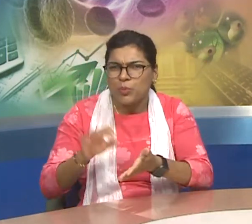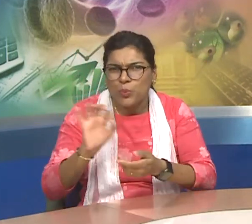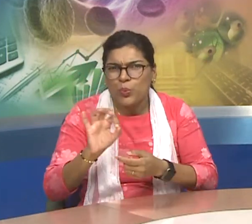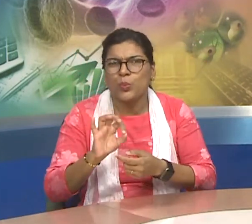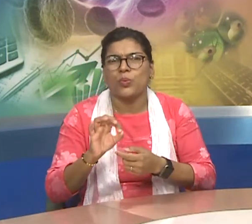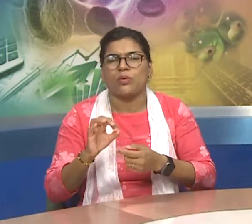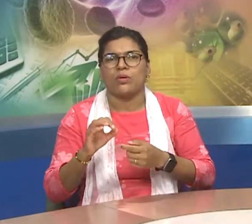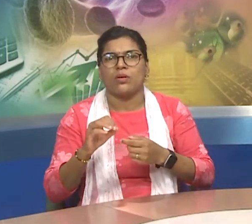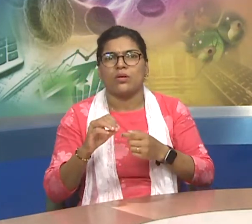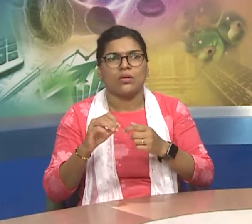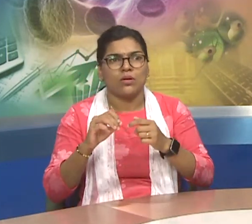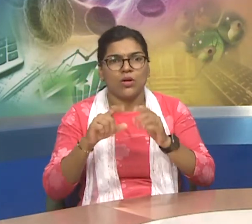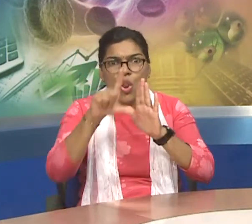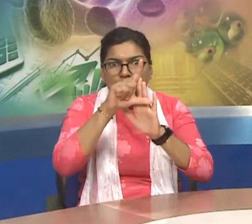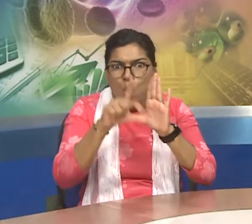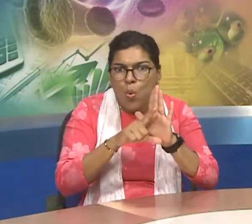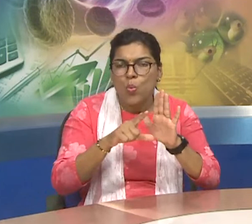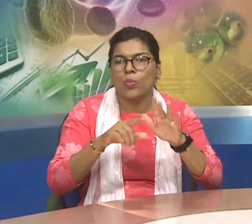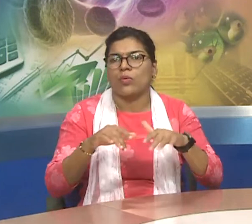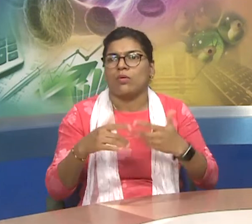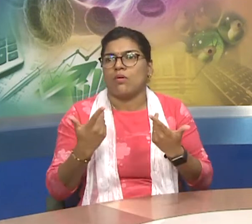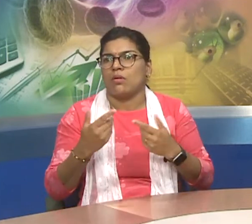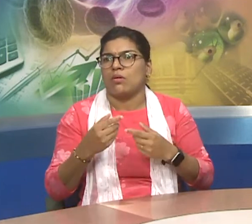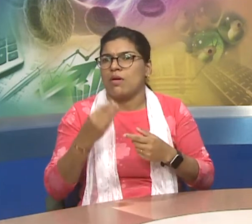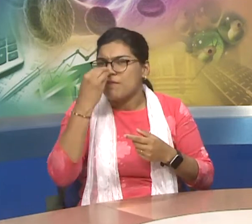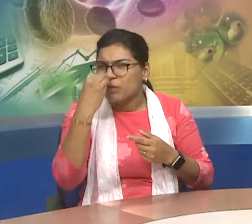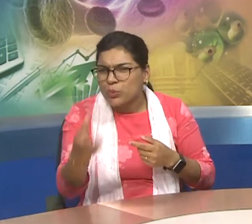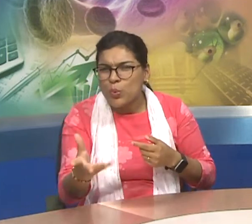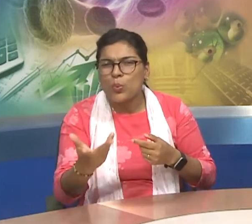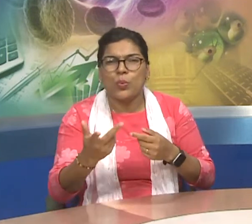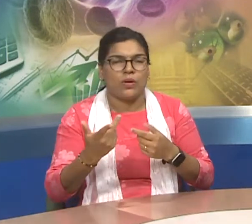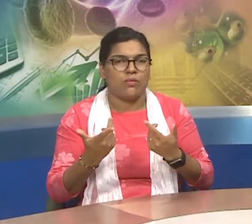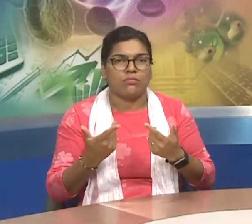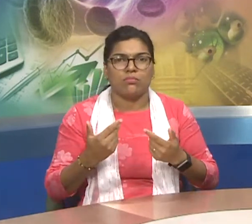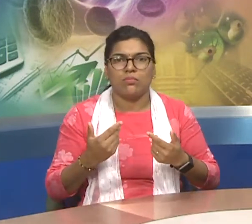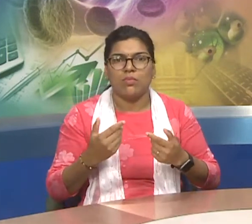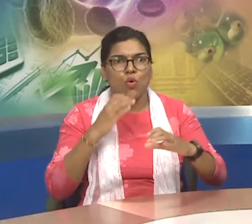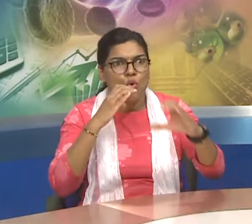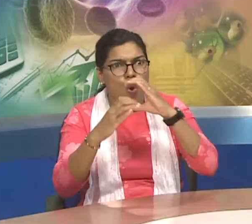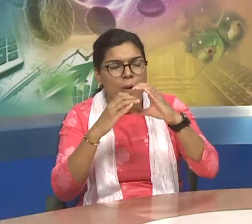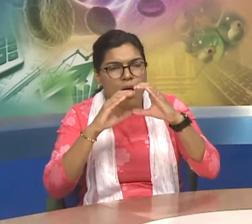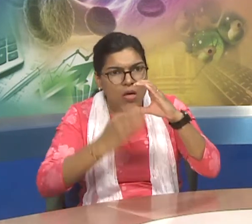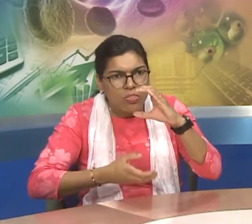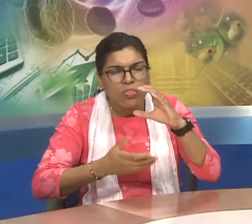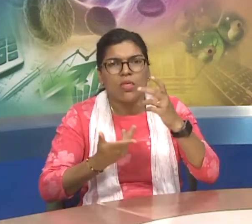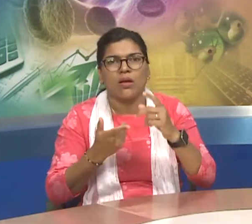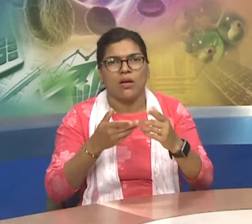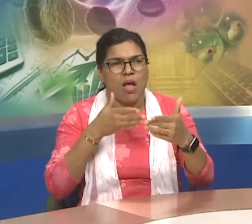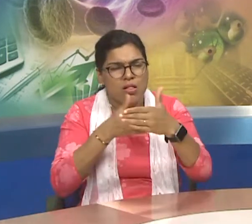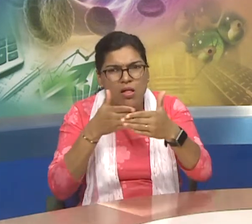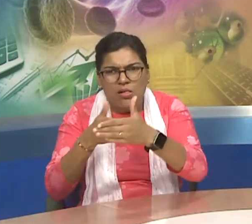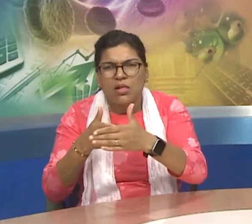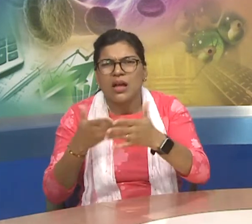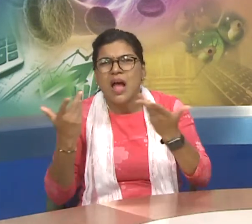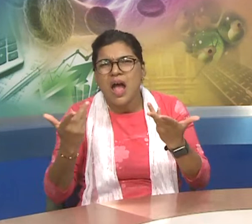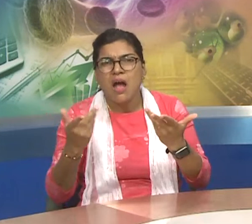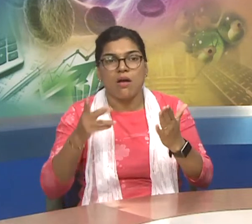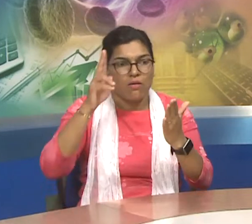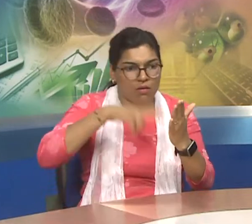If we compare the behavior of users, then we will find that in earlier time